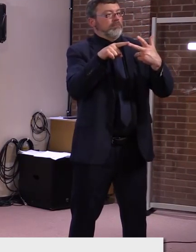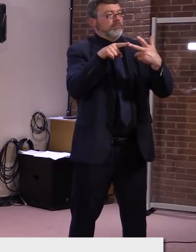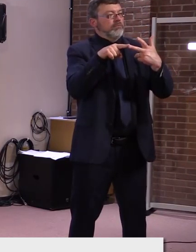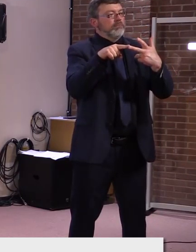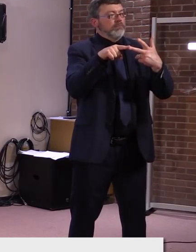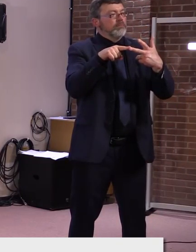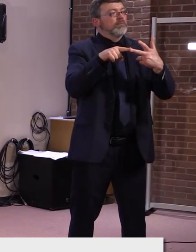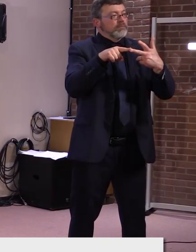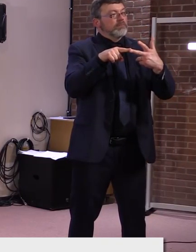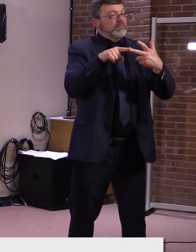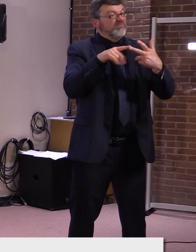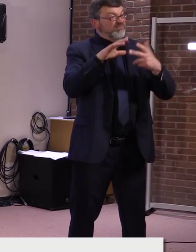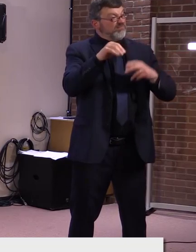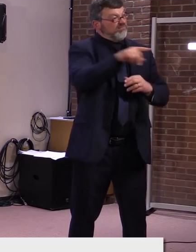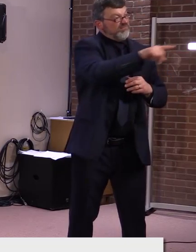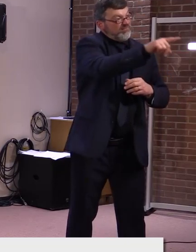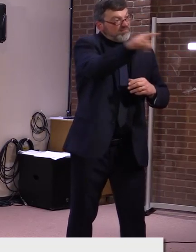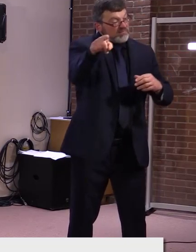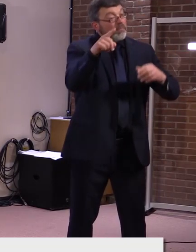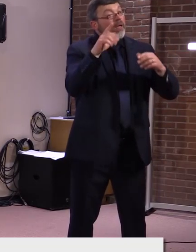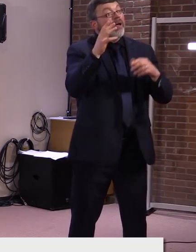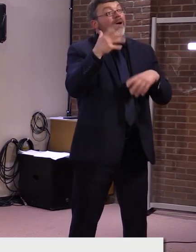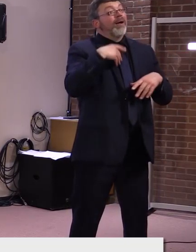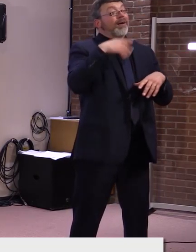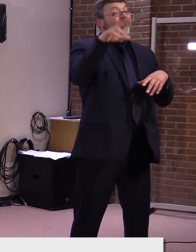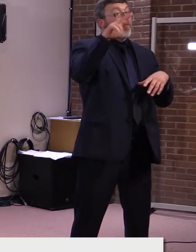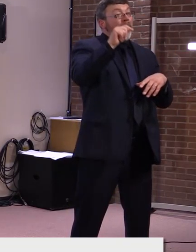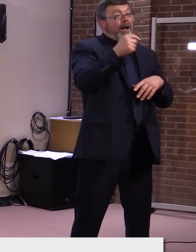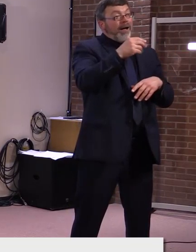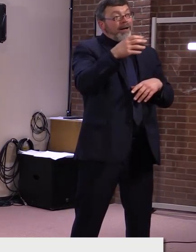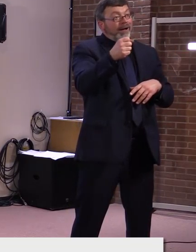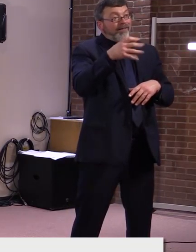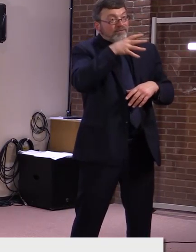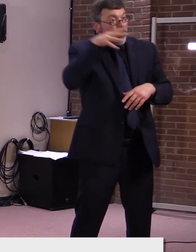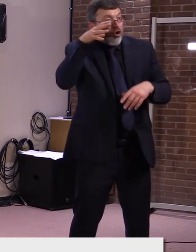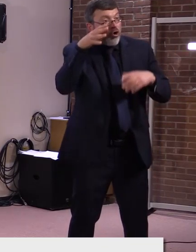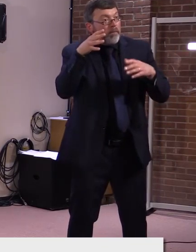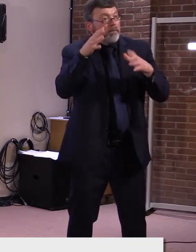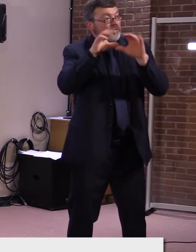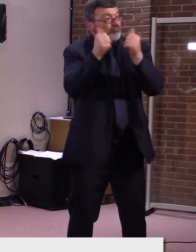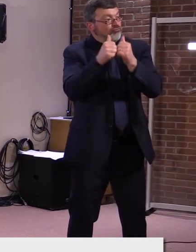the Agency of Agriculture, Food, and Markets, who,